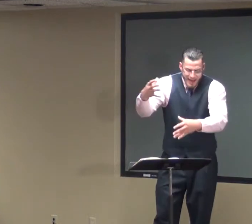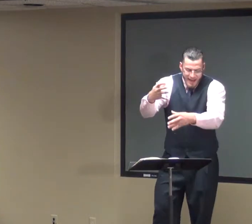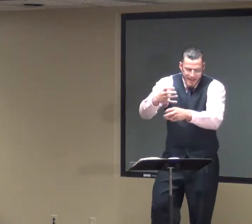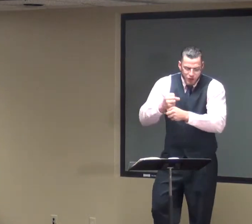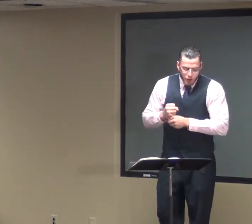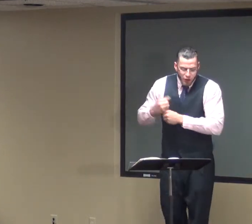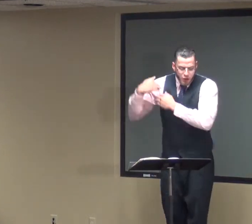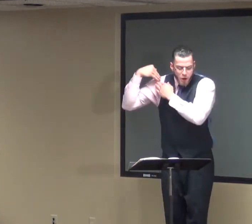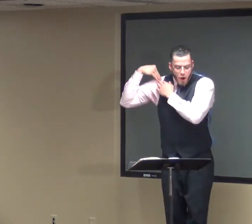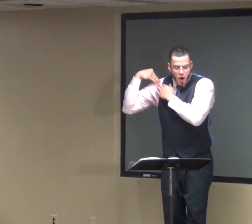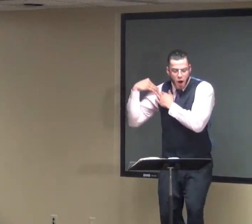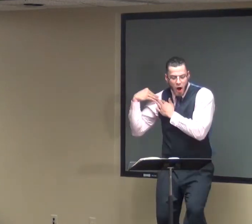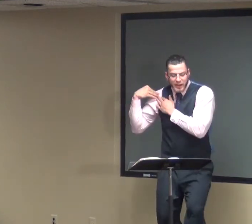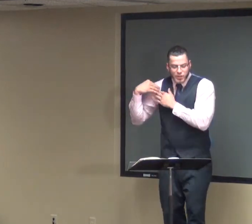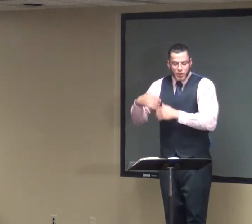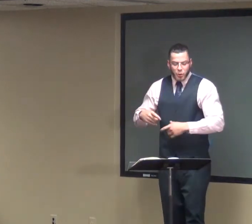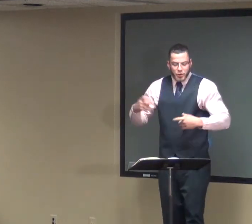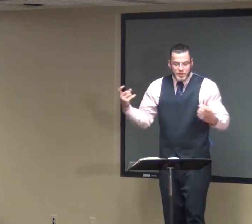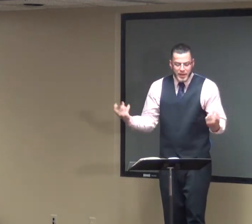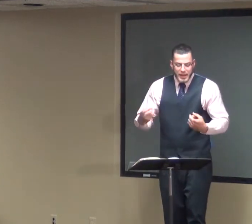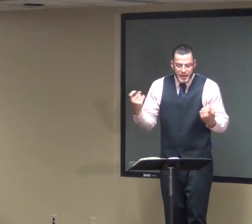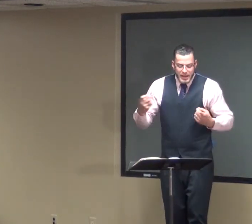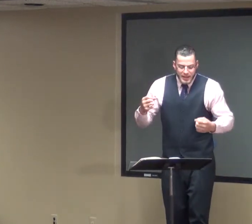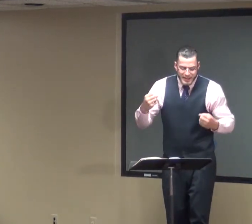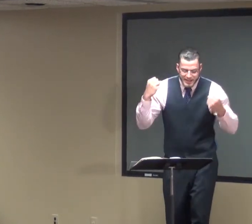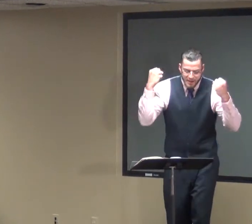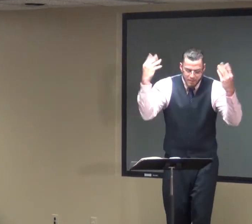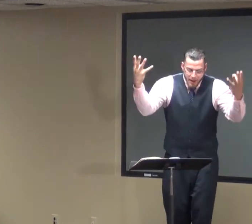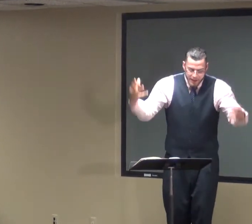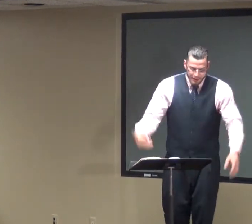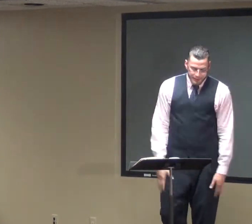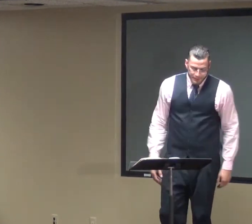He took on his shoulders the sin of many.